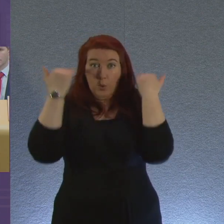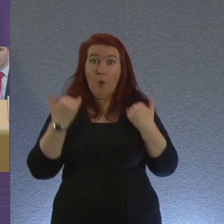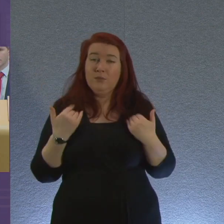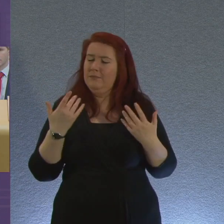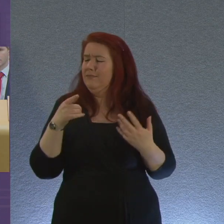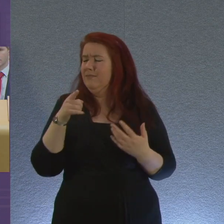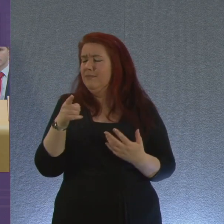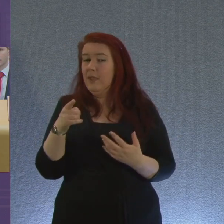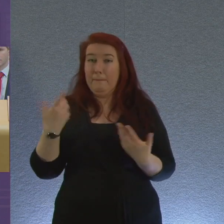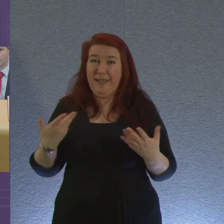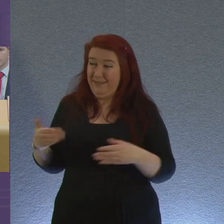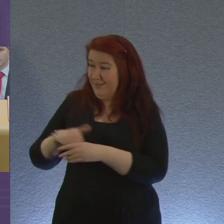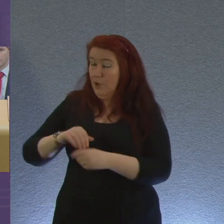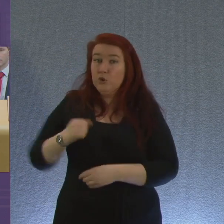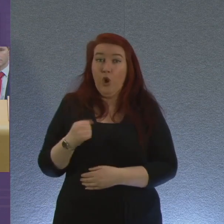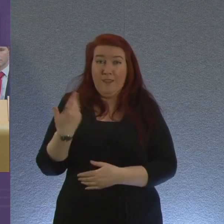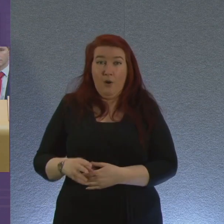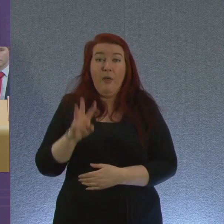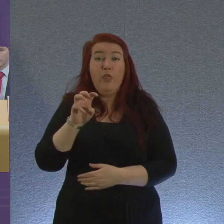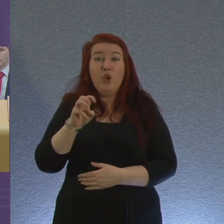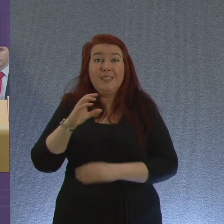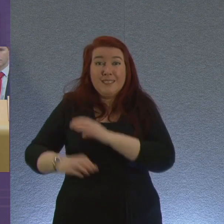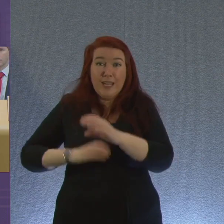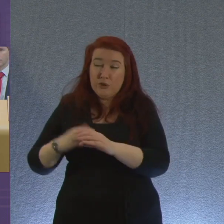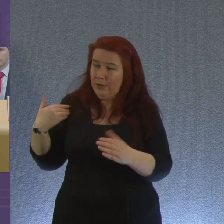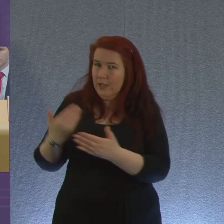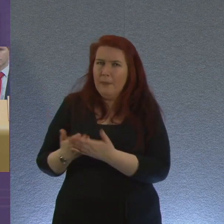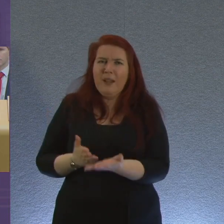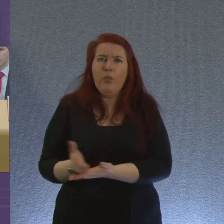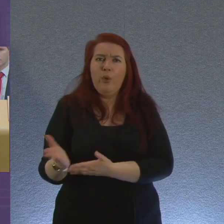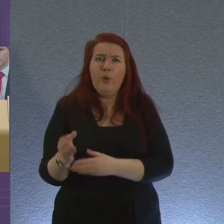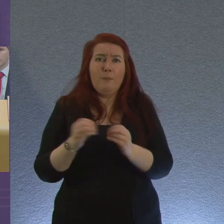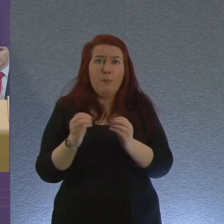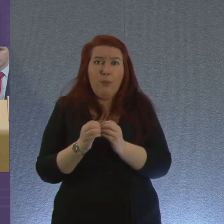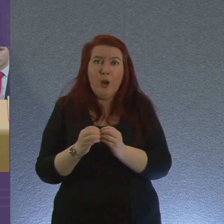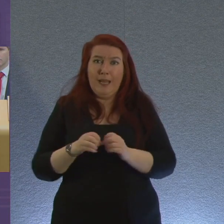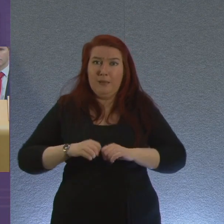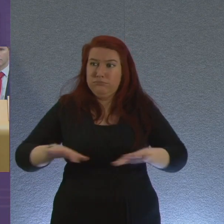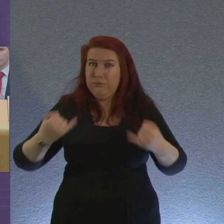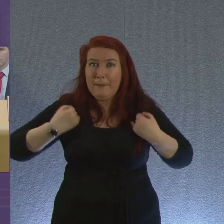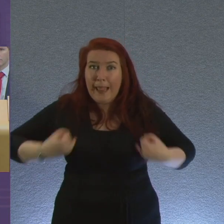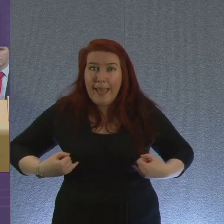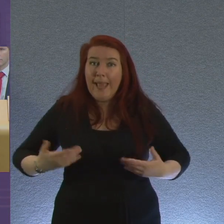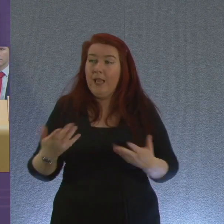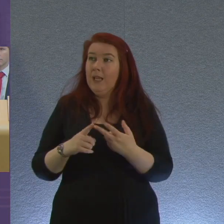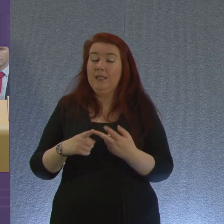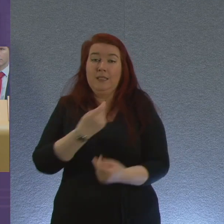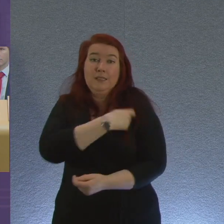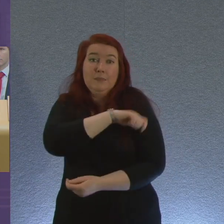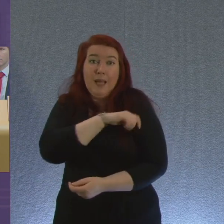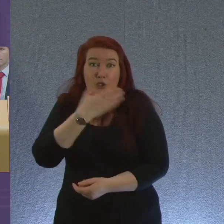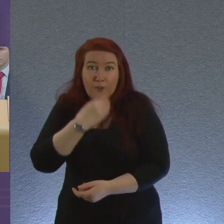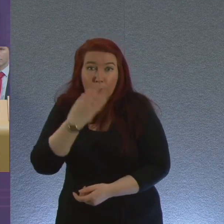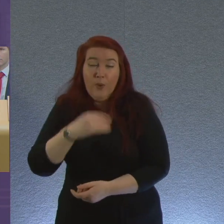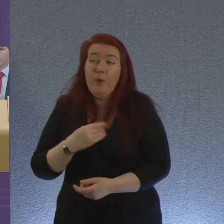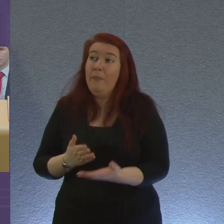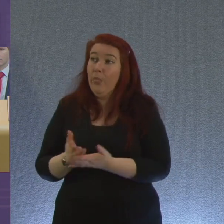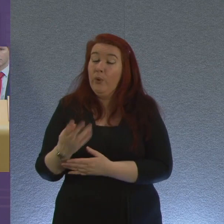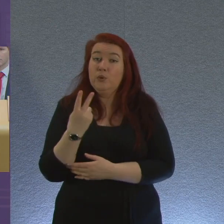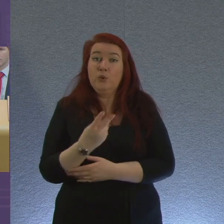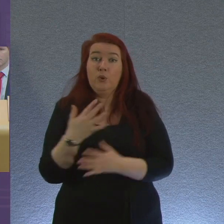since the 13th century. They have survived the bubonic plague, the Spanish flu, and 2 world wars. They are a central pillar to our